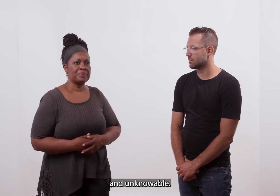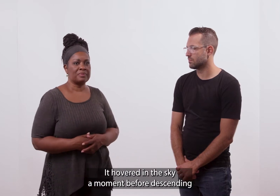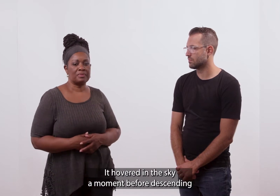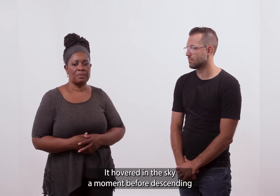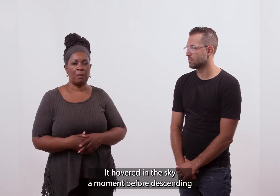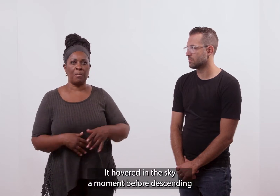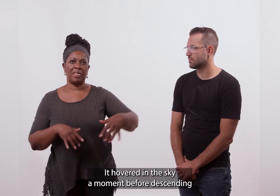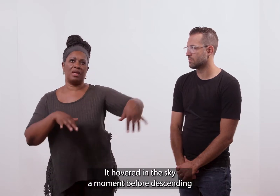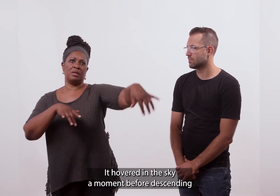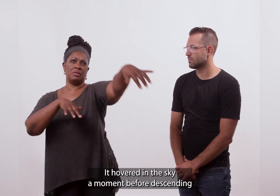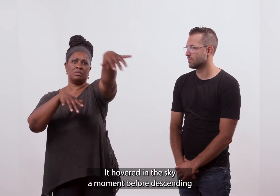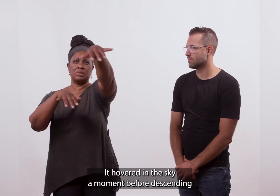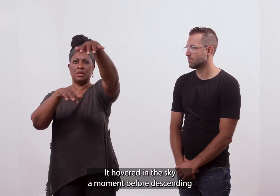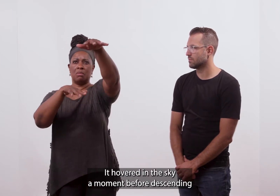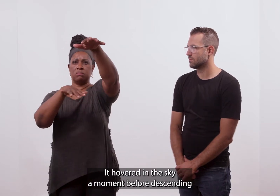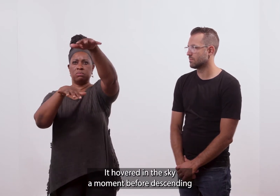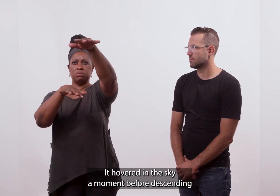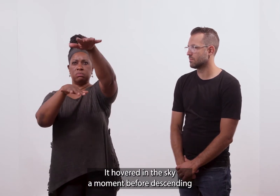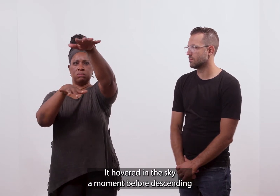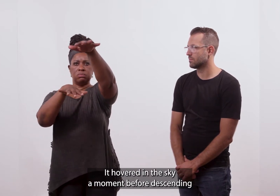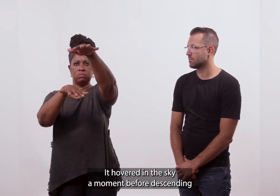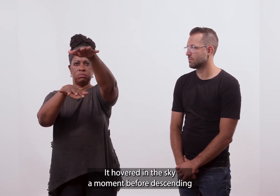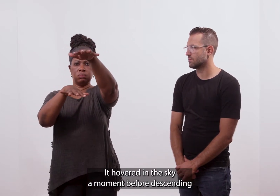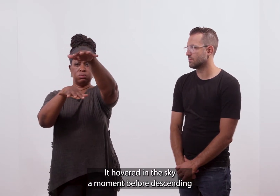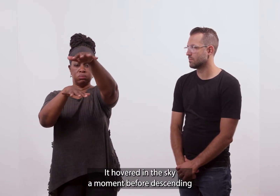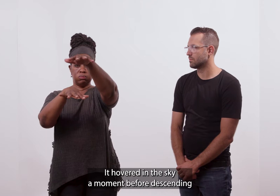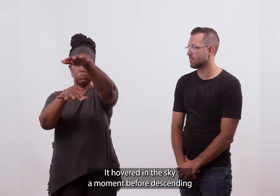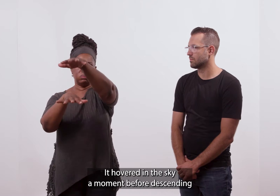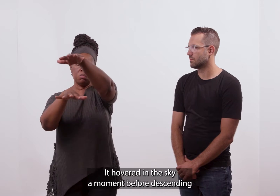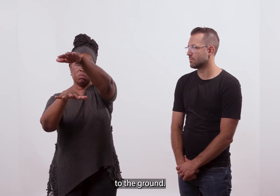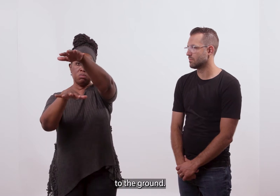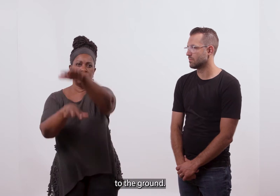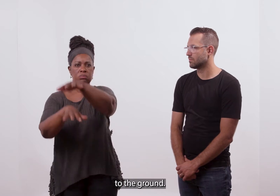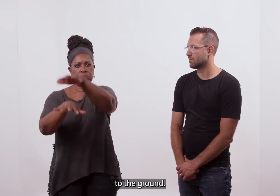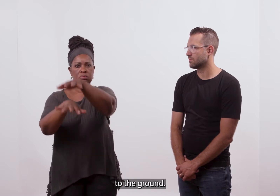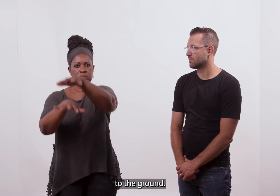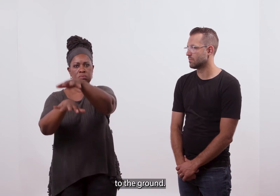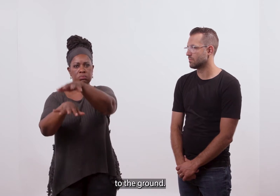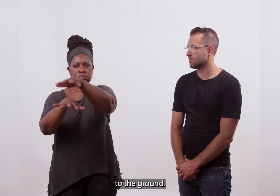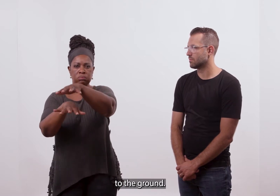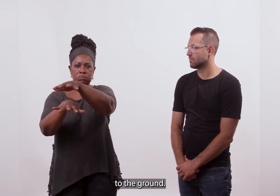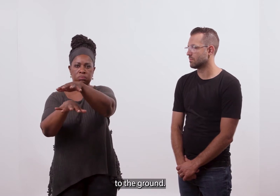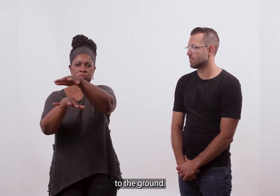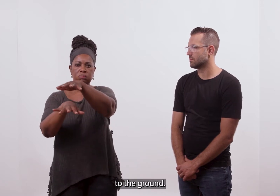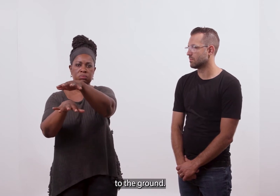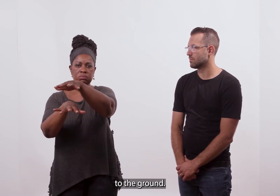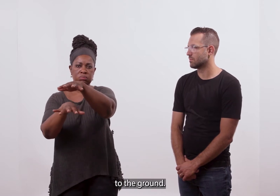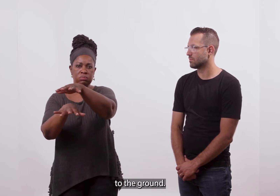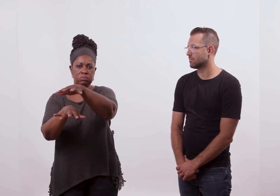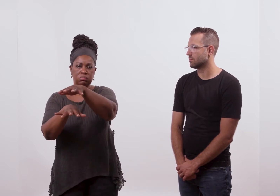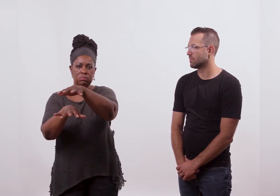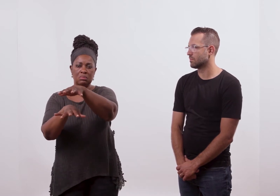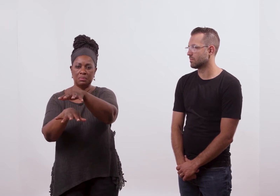It hovered in the sky a moment before descending to the ground.